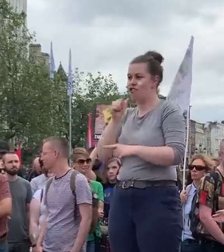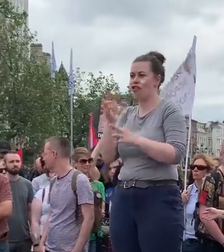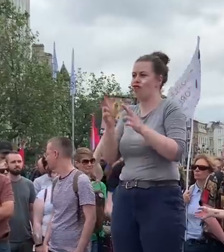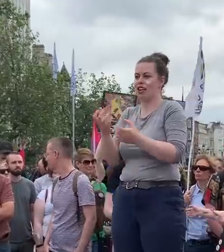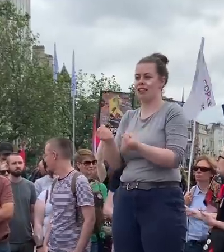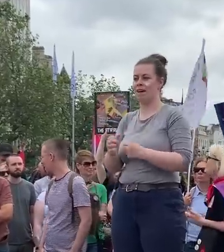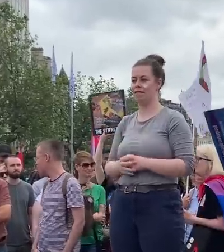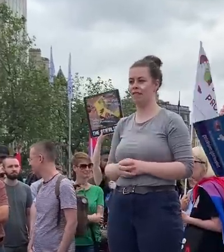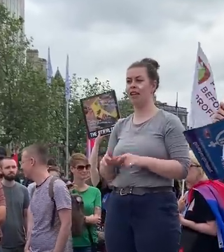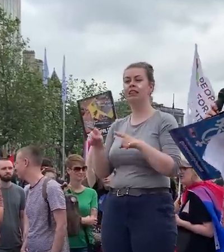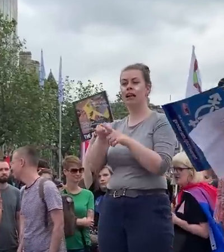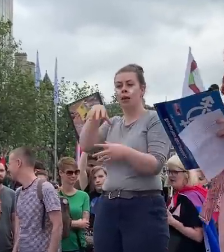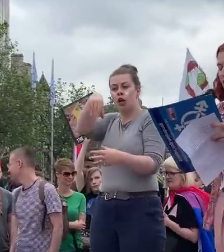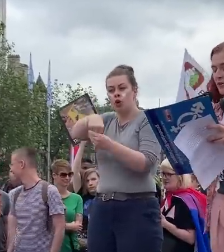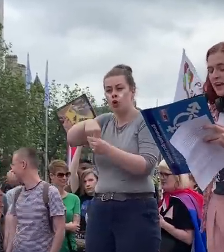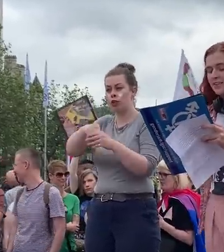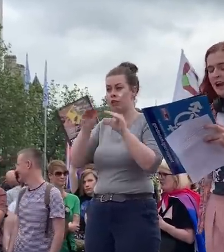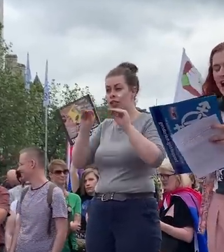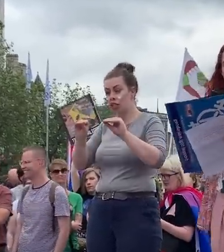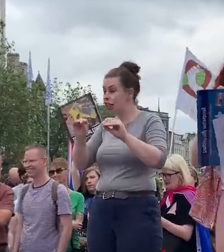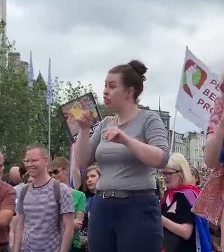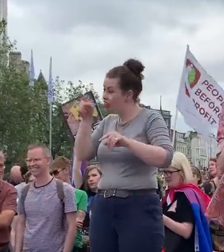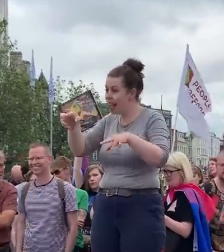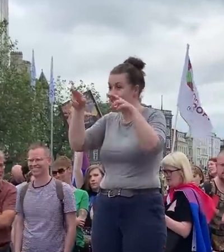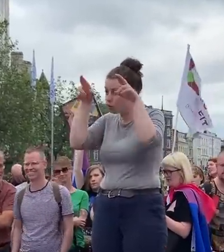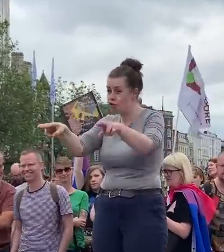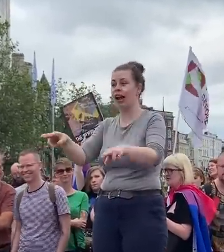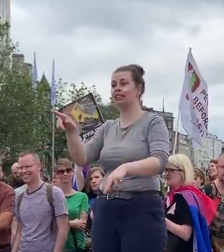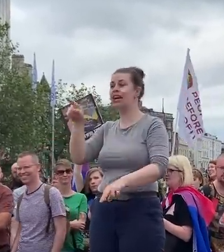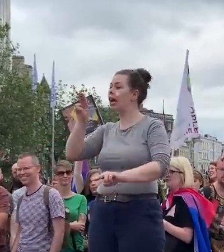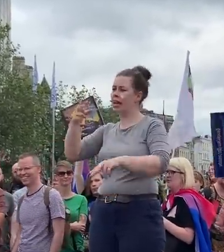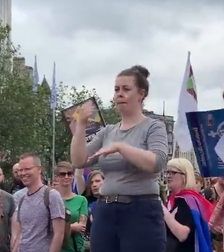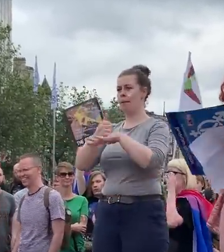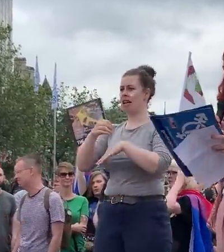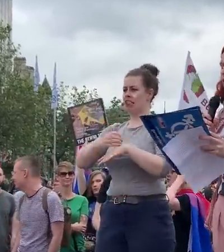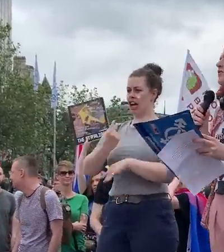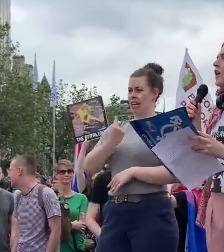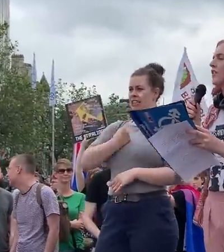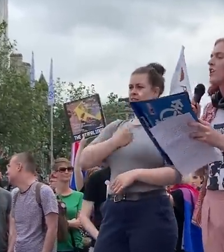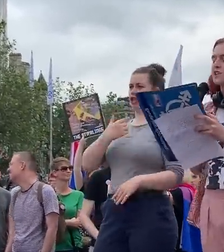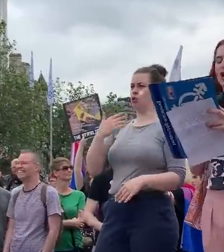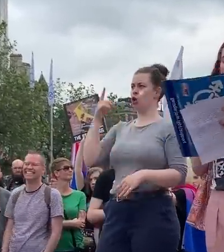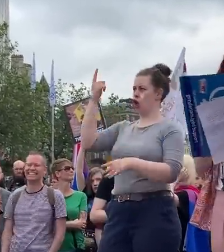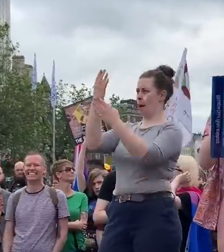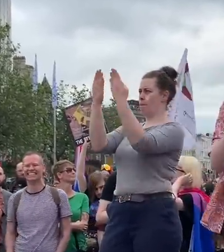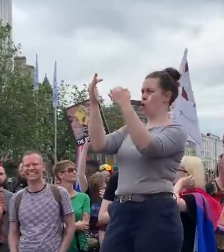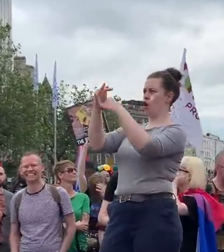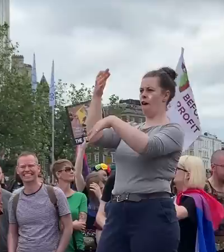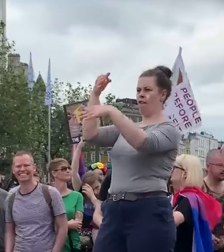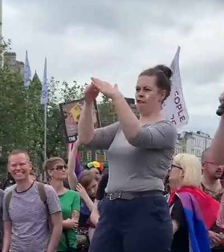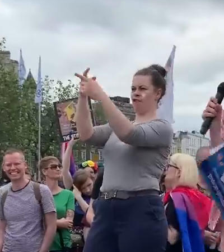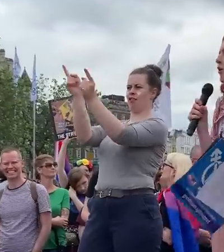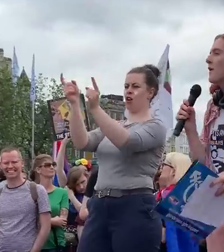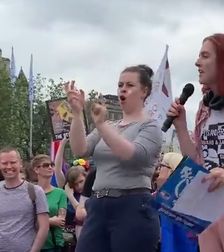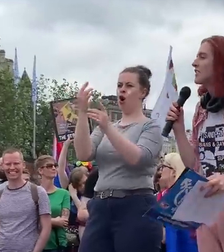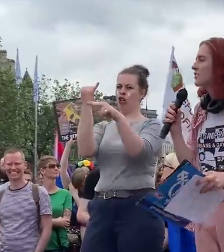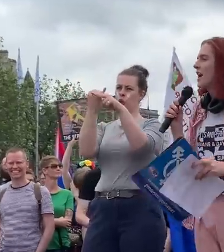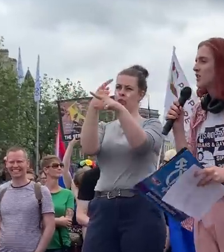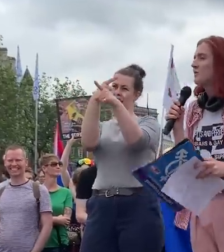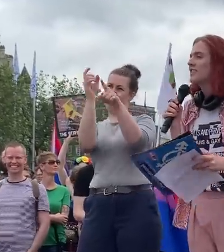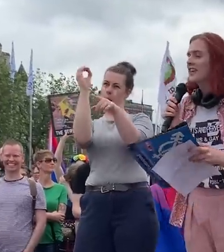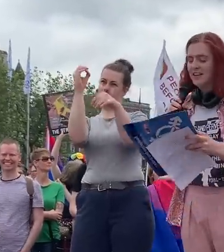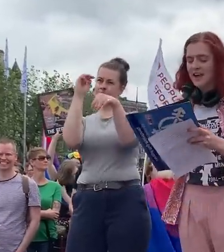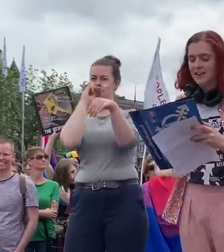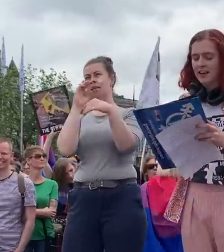Proper inclusive education is a right, and it cannot be based on individual board of governors or schools and their opinions